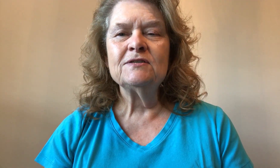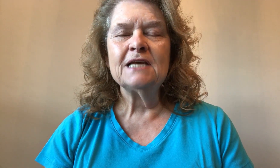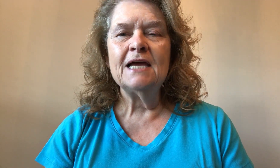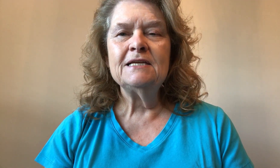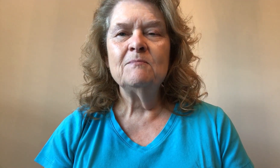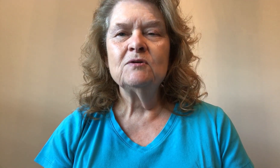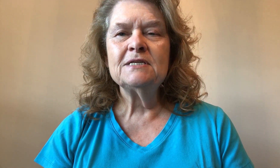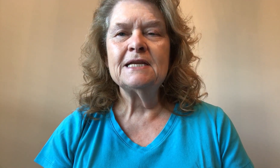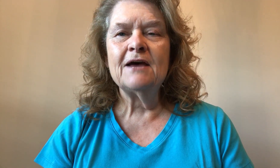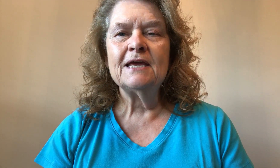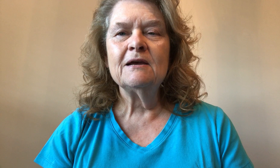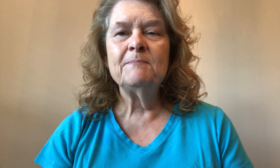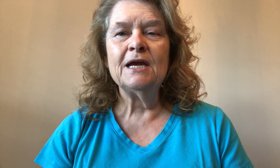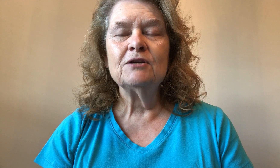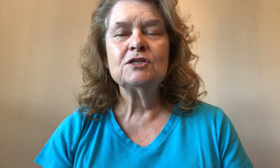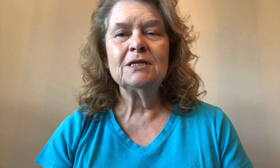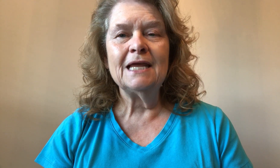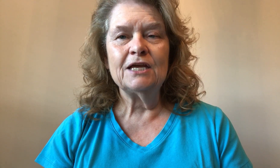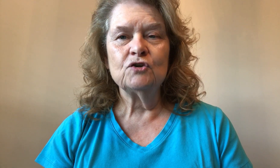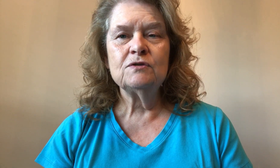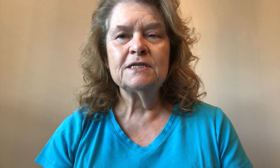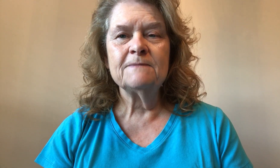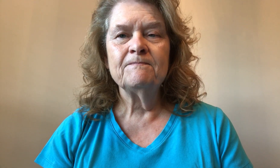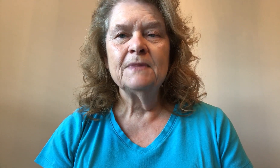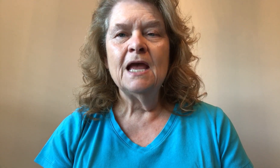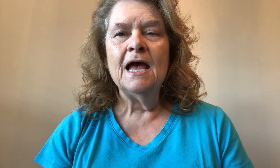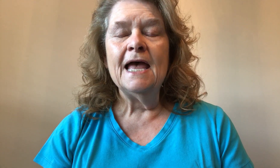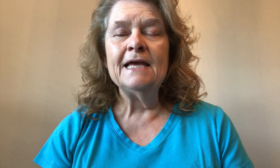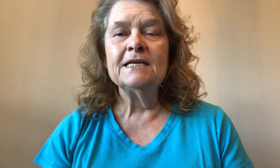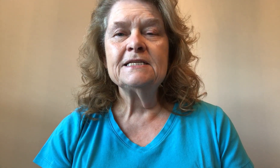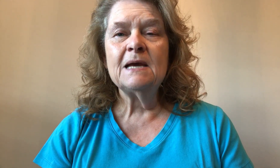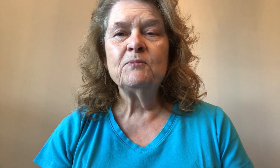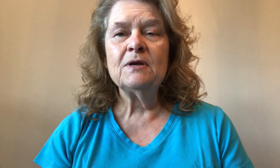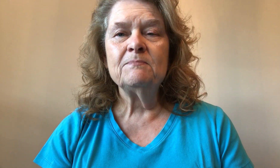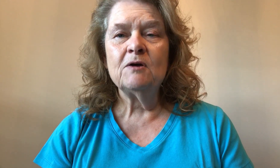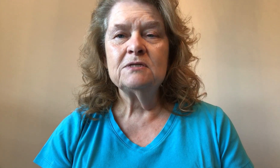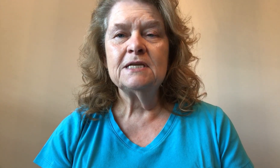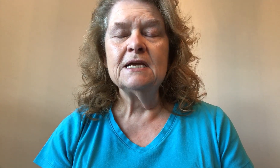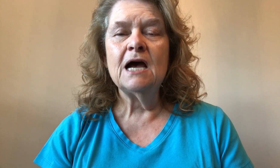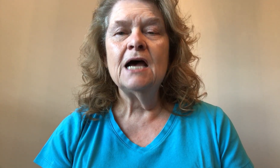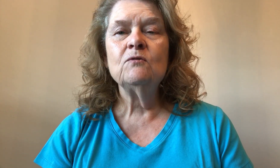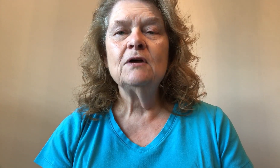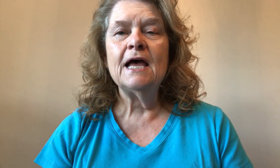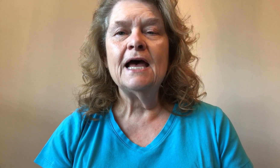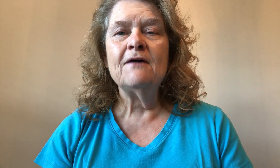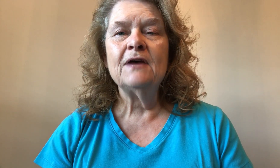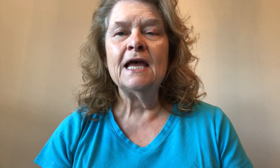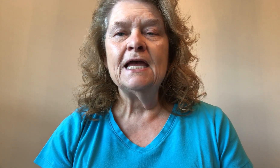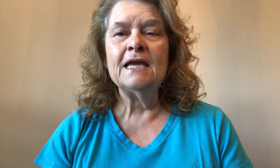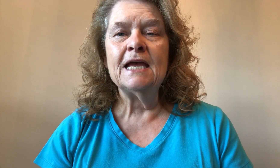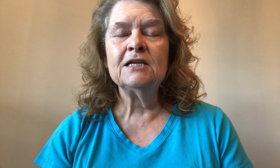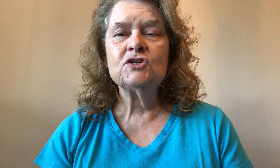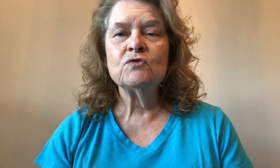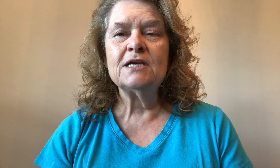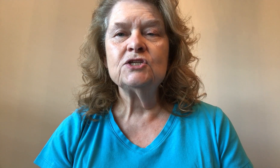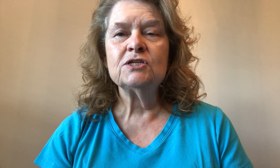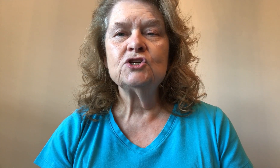sign numbers and how they compare to letters. In a separate posting, I will have an illustration